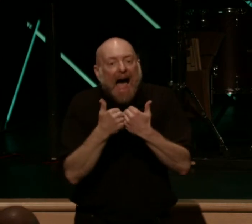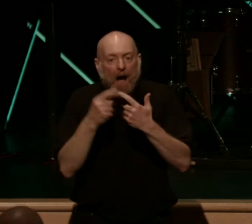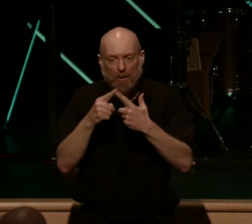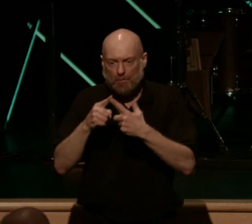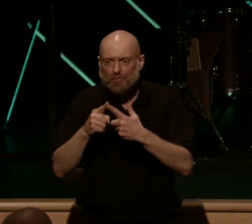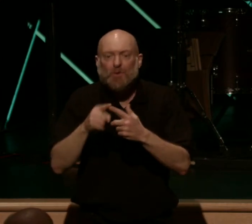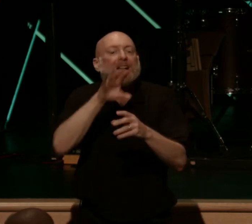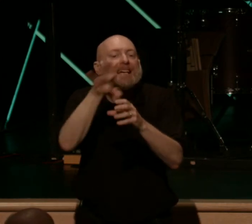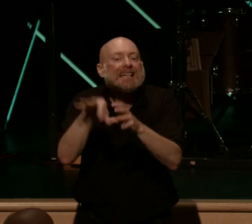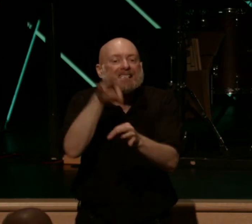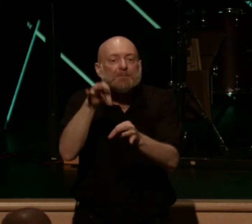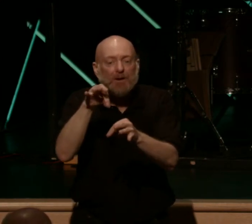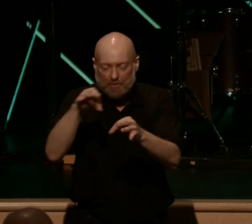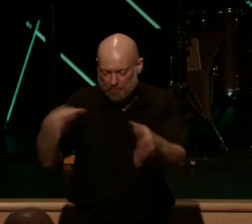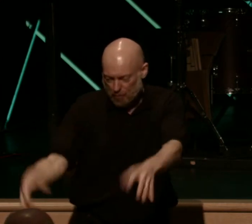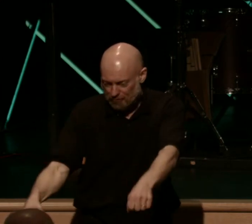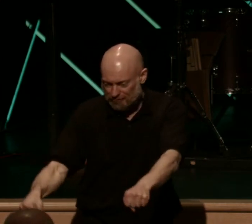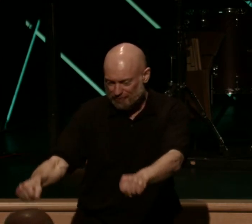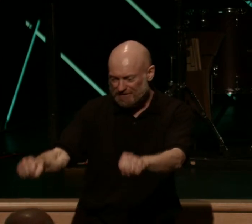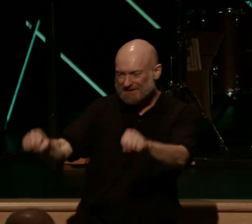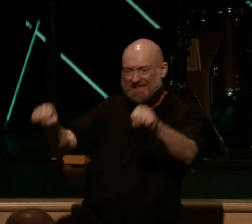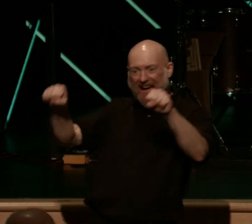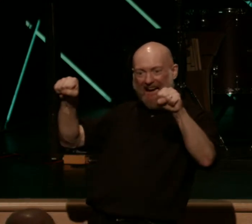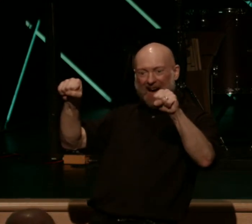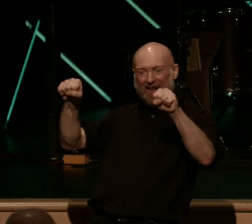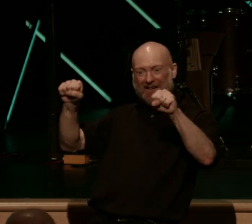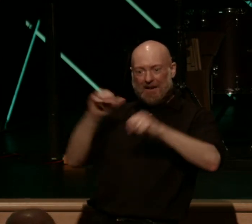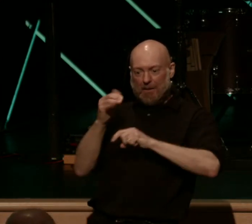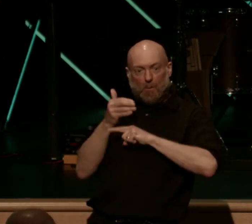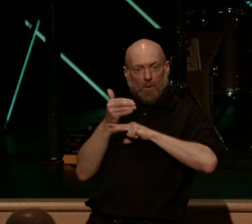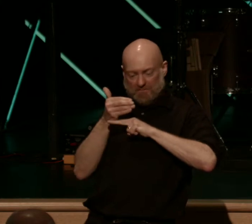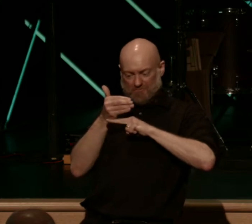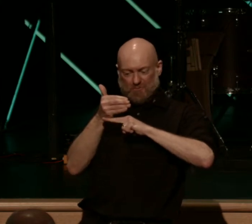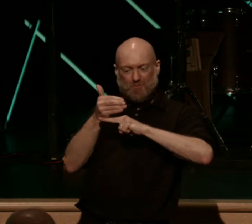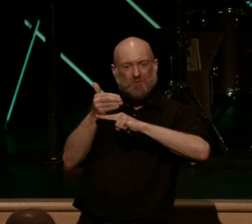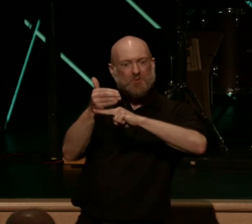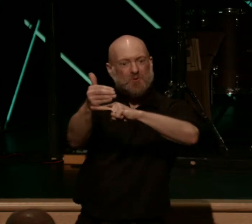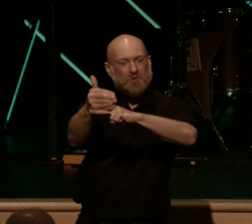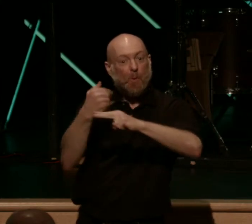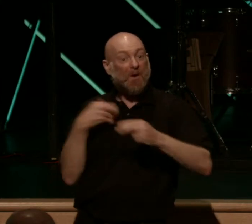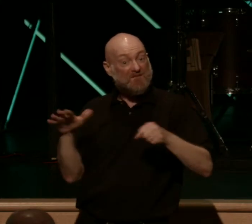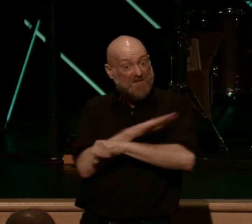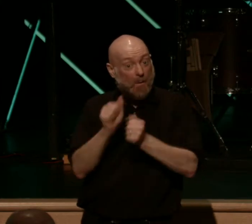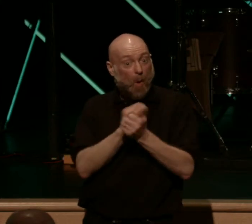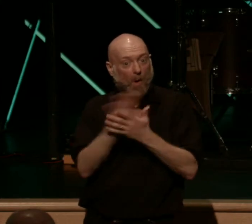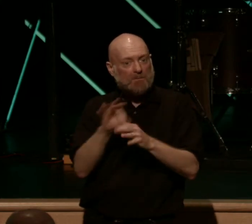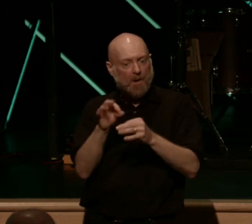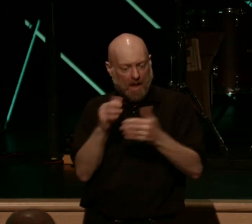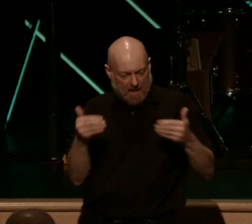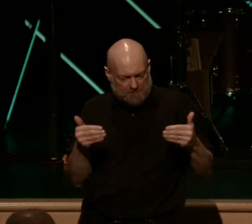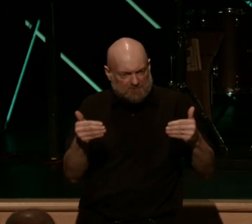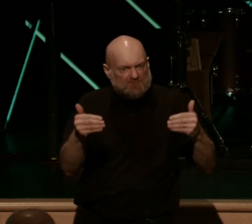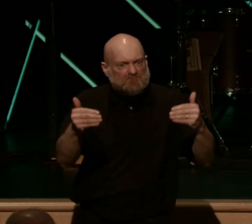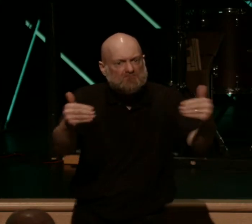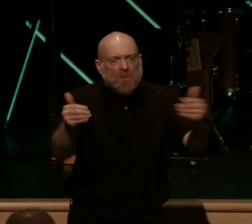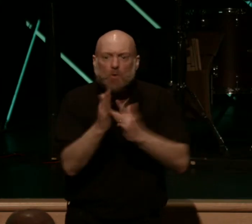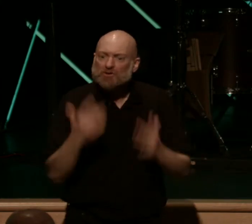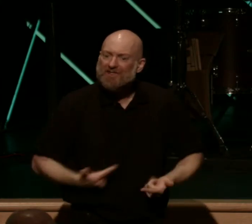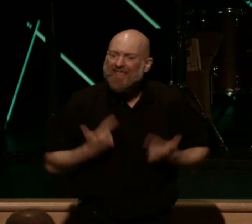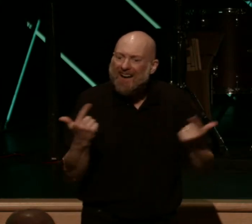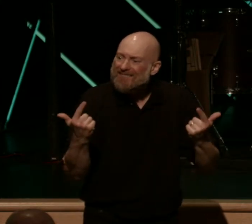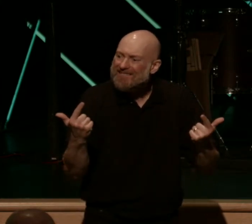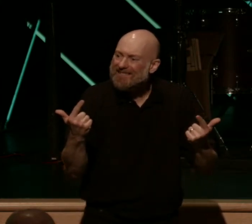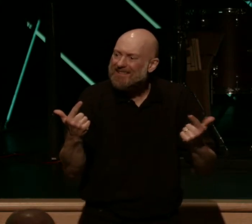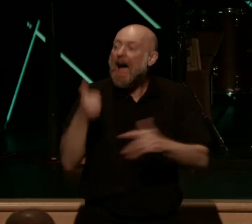a spiritual sail, so to speak, so that we can be filled with the Spirit and move forward in our Christian